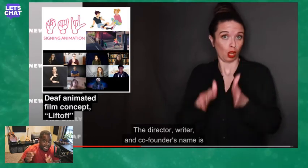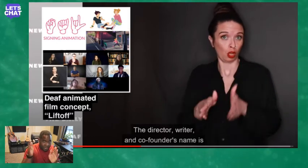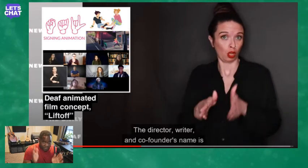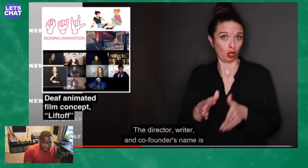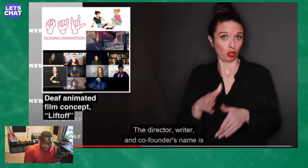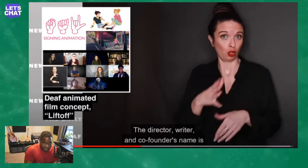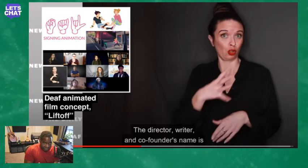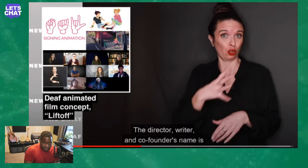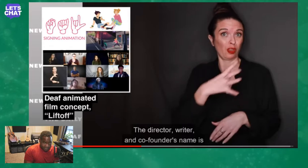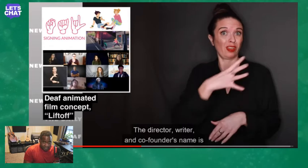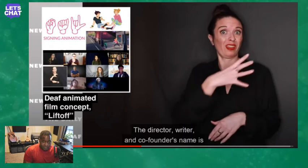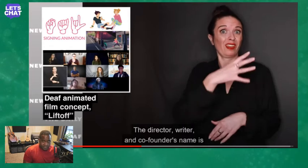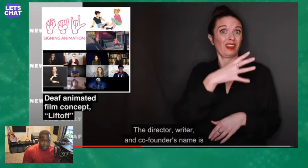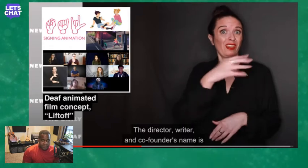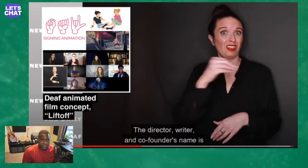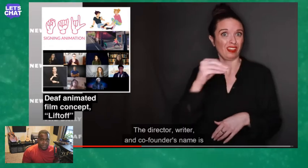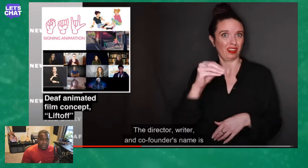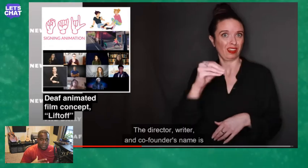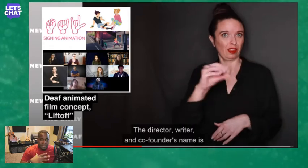Writing person.